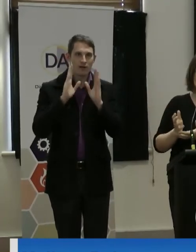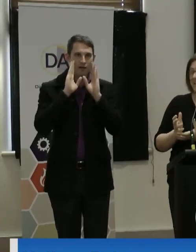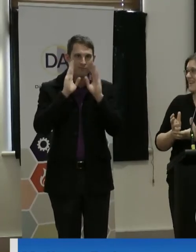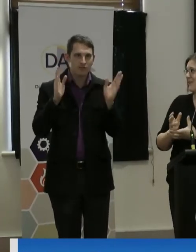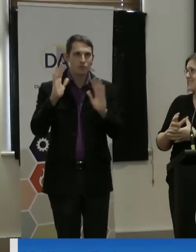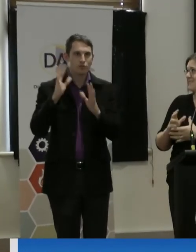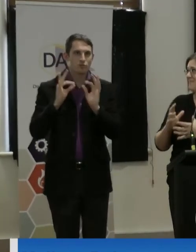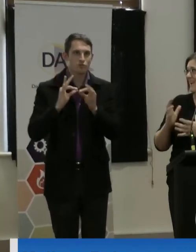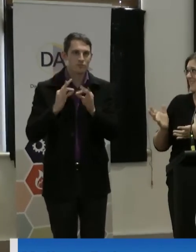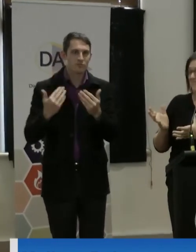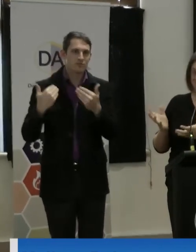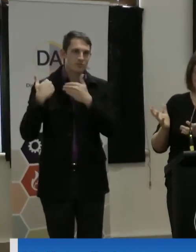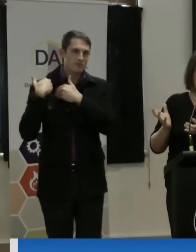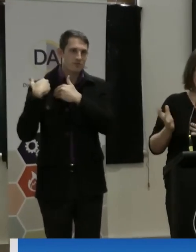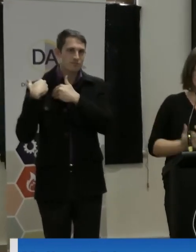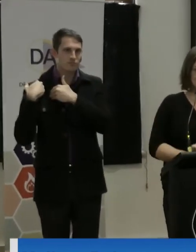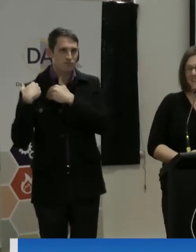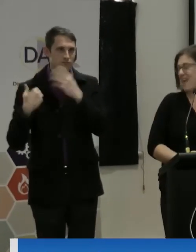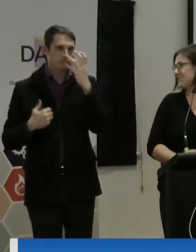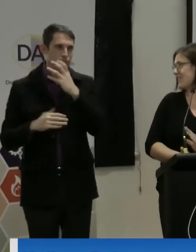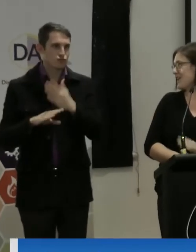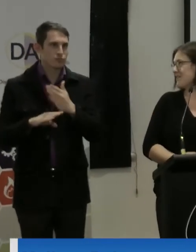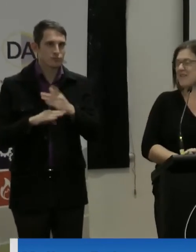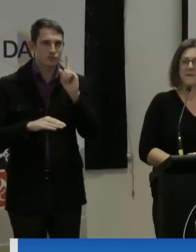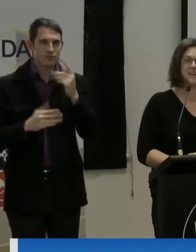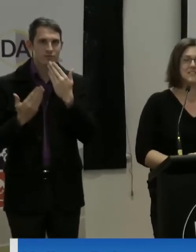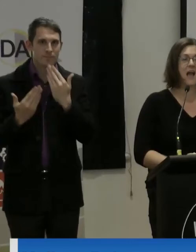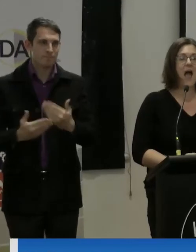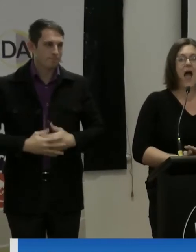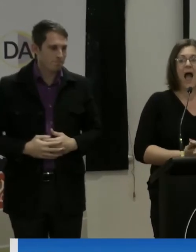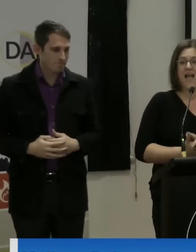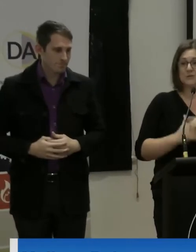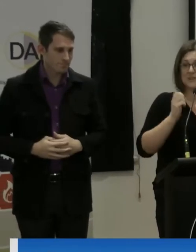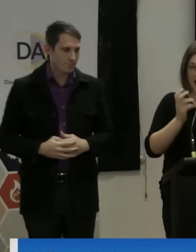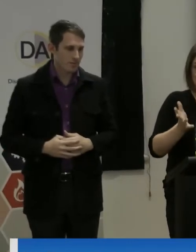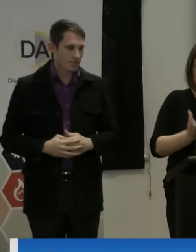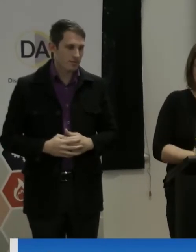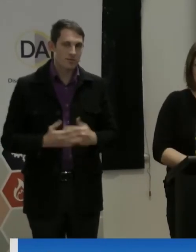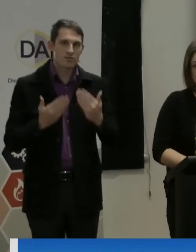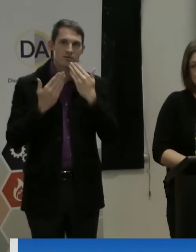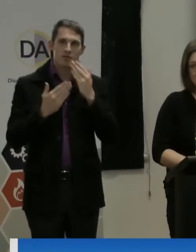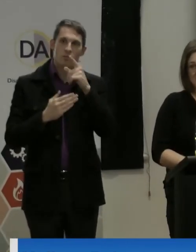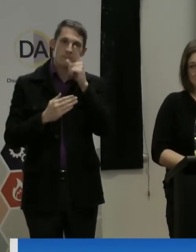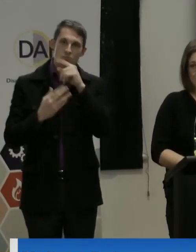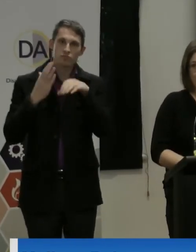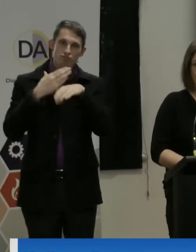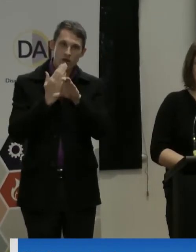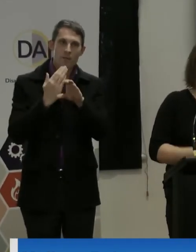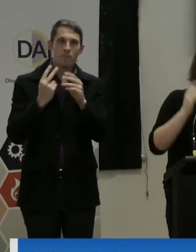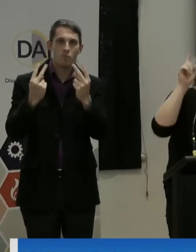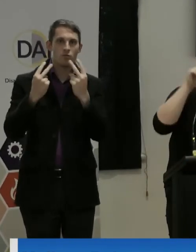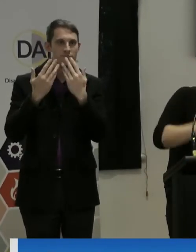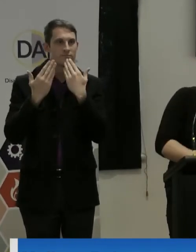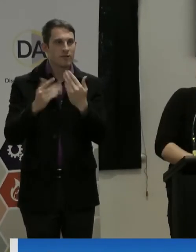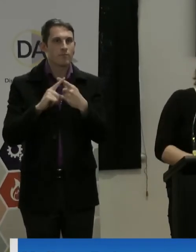interpreter who's taken on this massive job today. So thank you very much. And to live streaming people, thank you for your work.